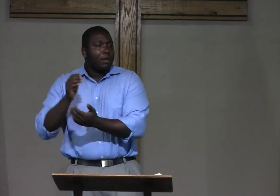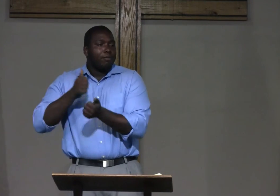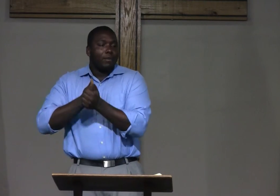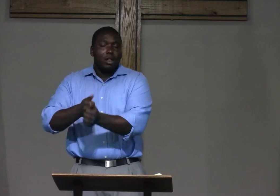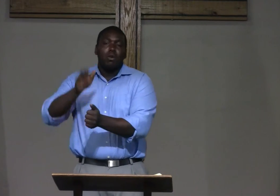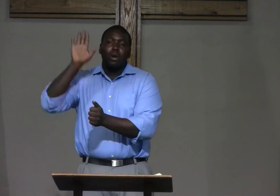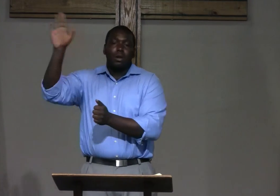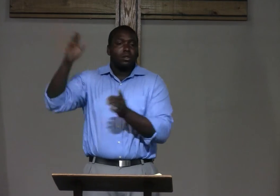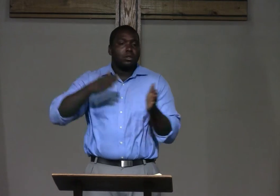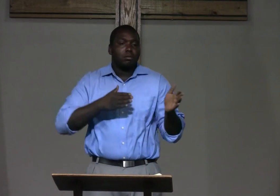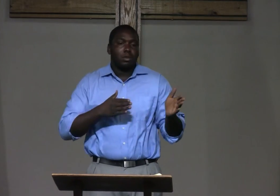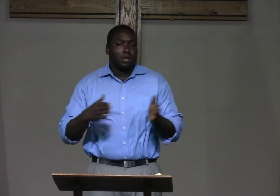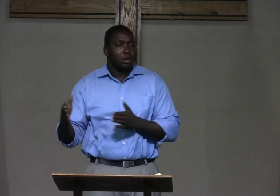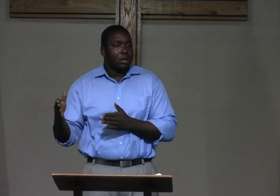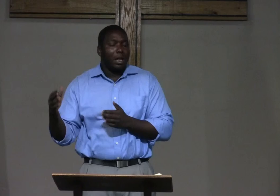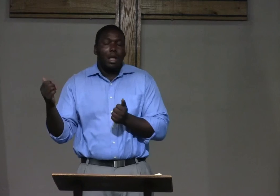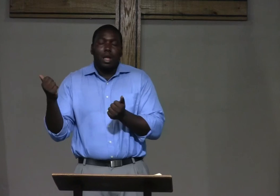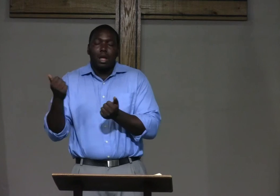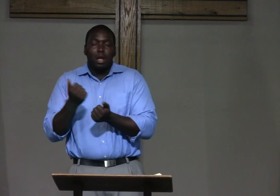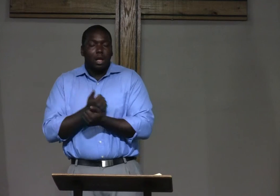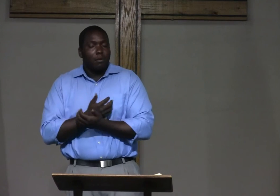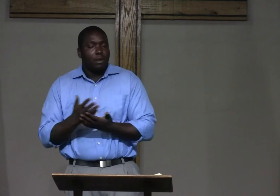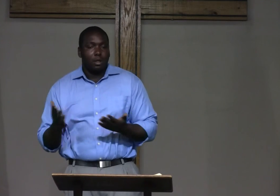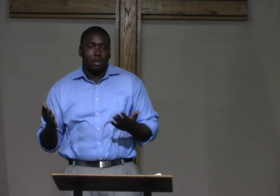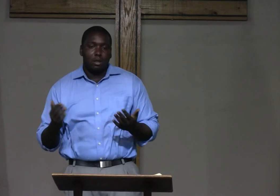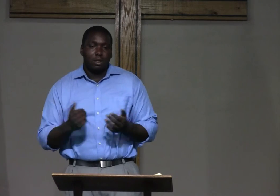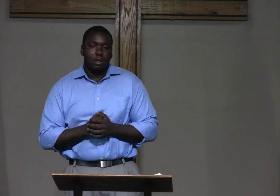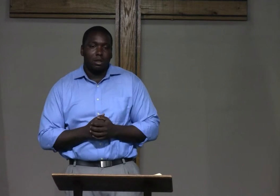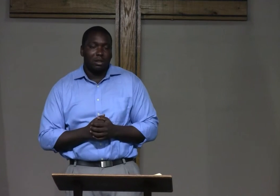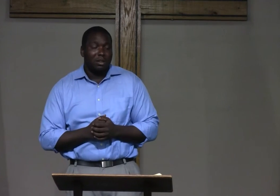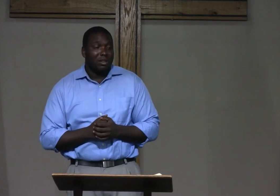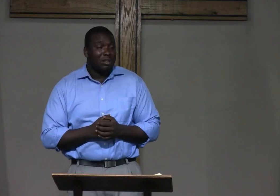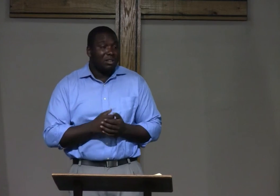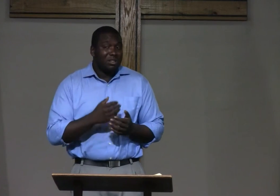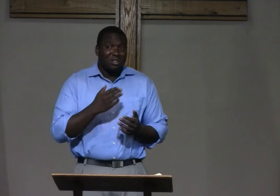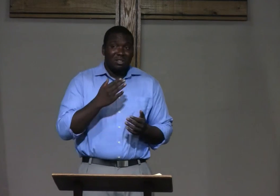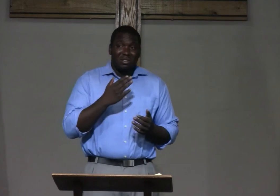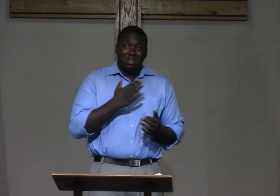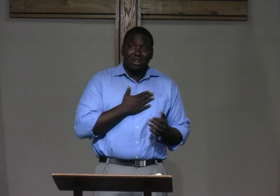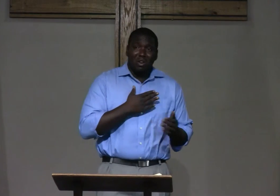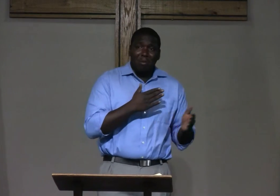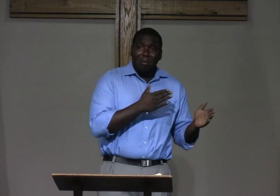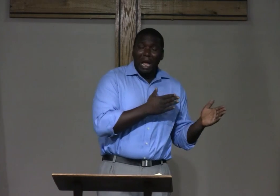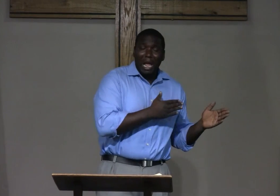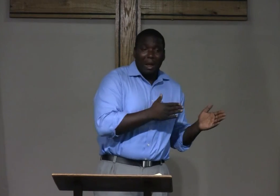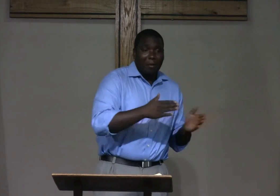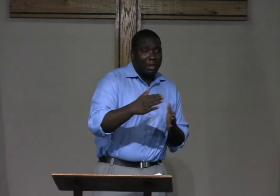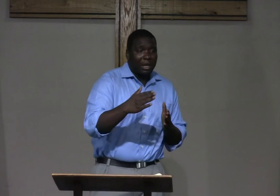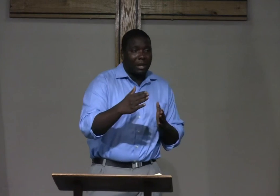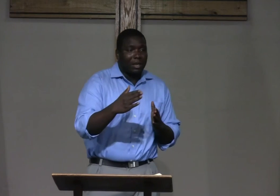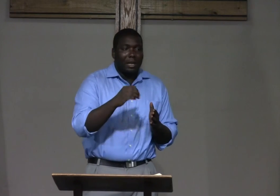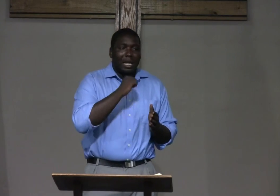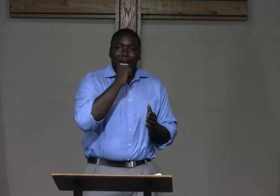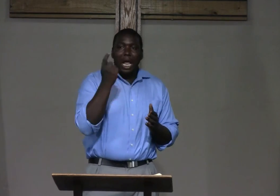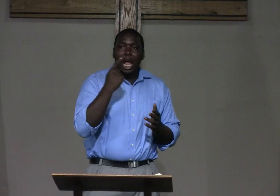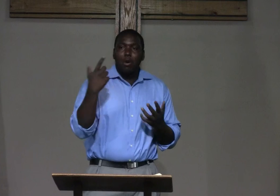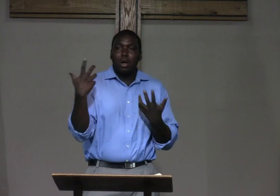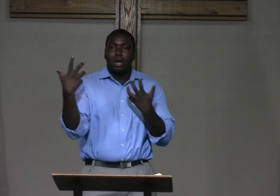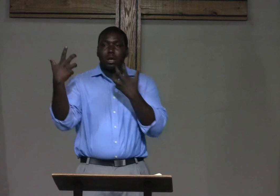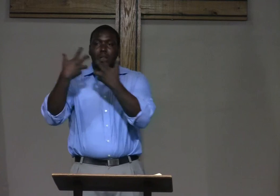God is all-knowing. He has everything set in His time. You know, and sometimes we have plans